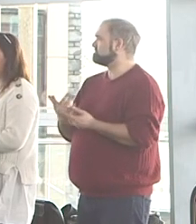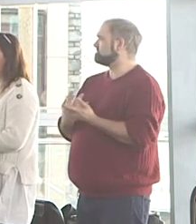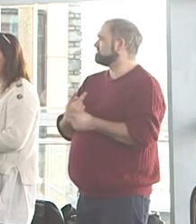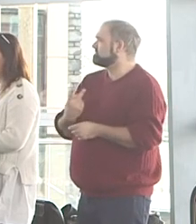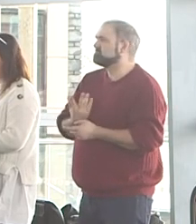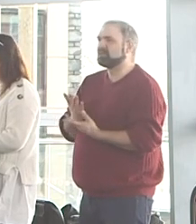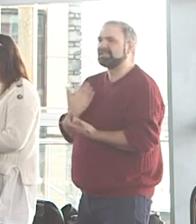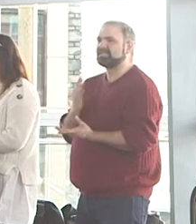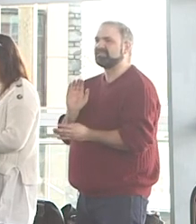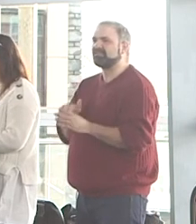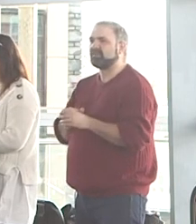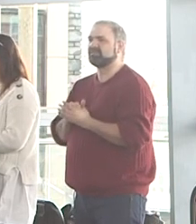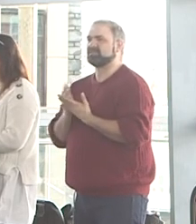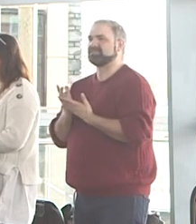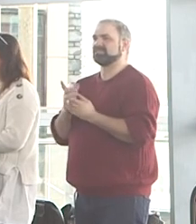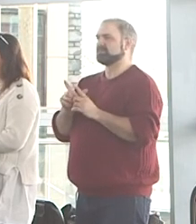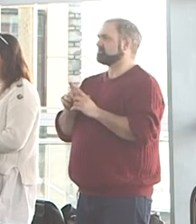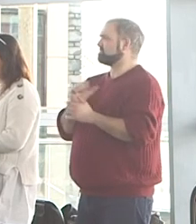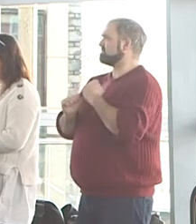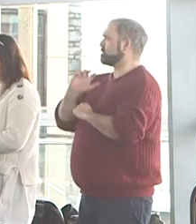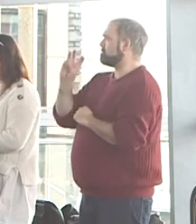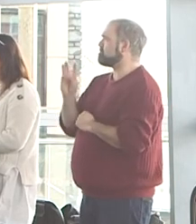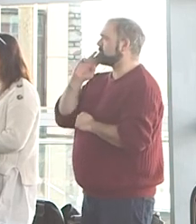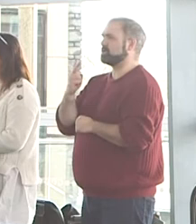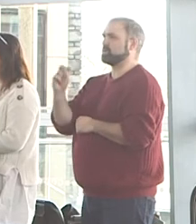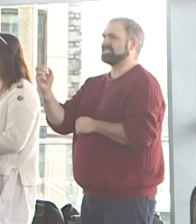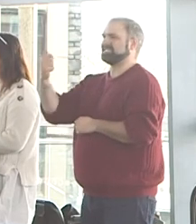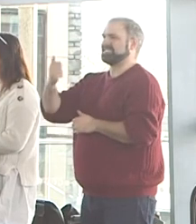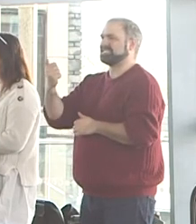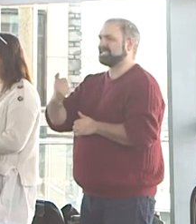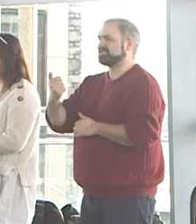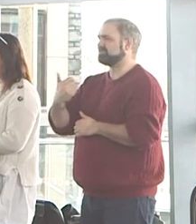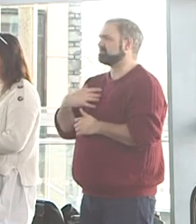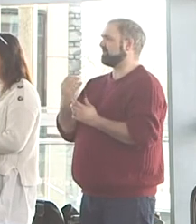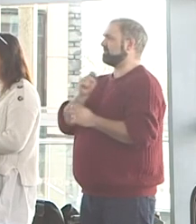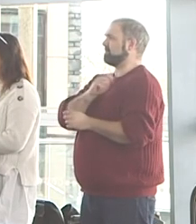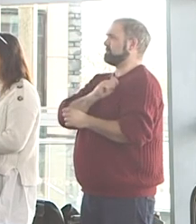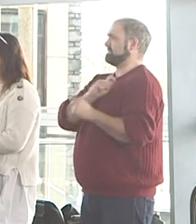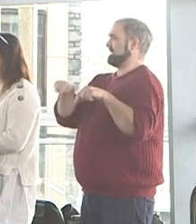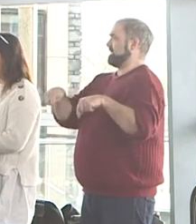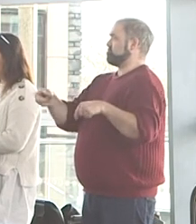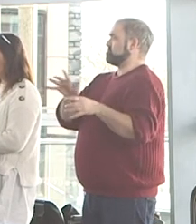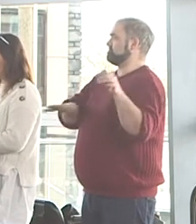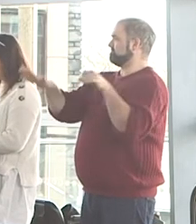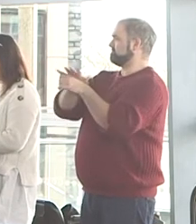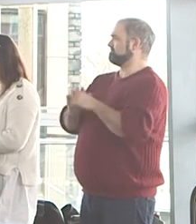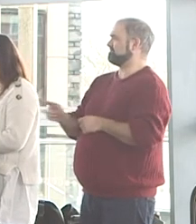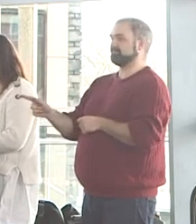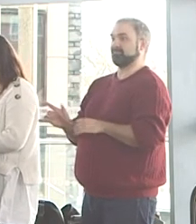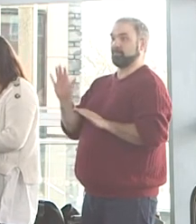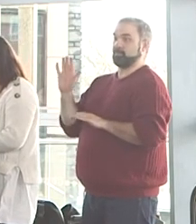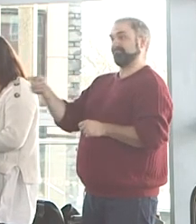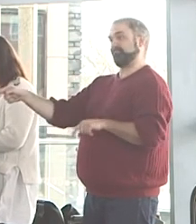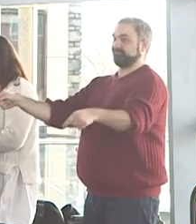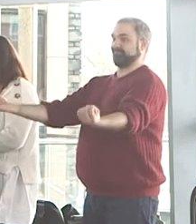got involved with Glitter Cymru back in 2016, and I think we have some Glitter members in the room. Say, woo! Yeah, that's